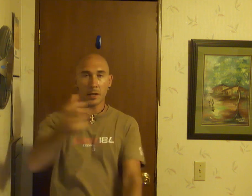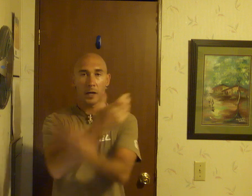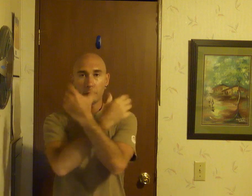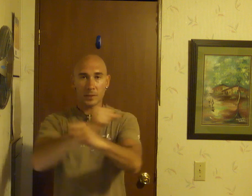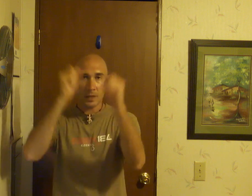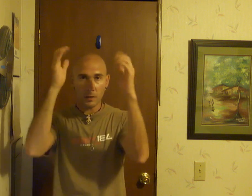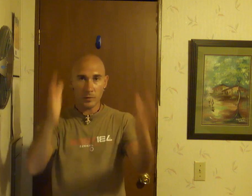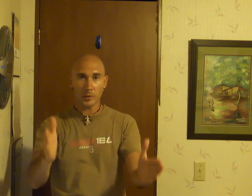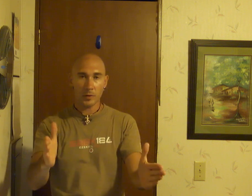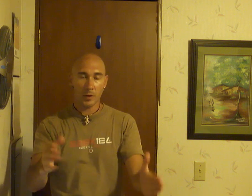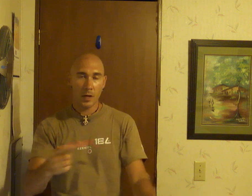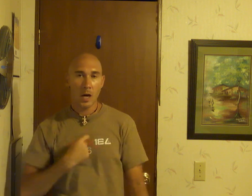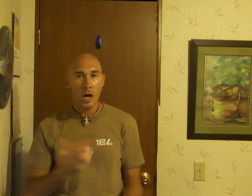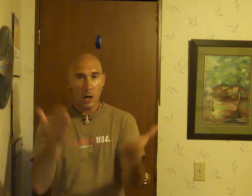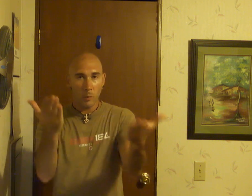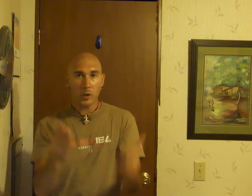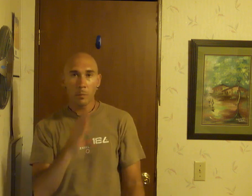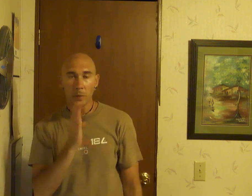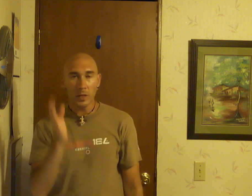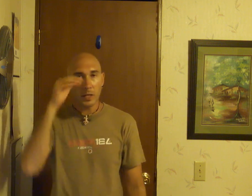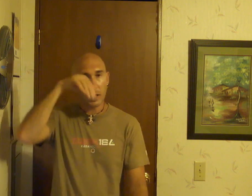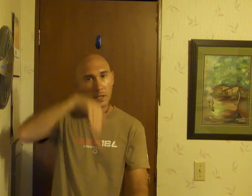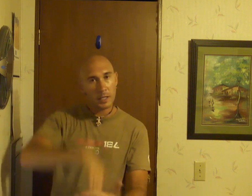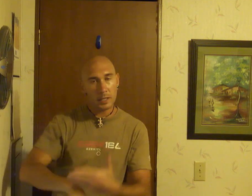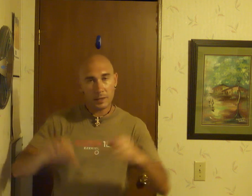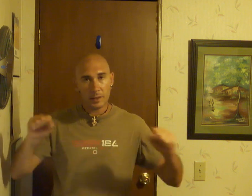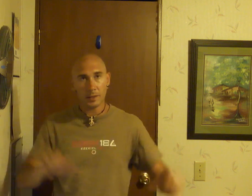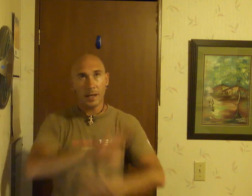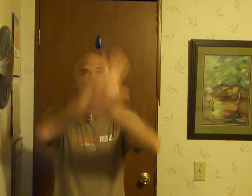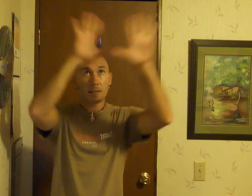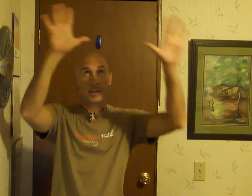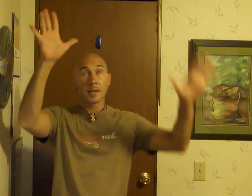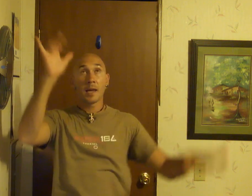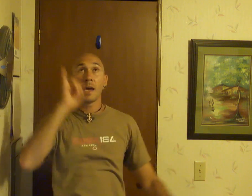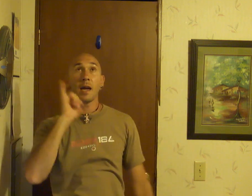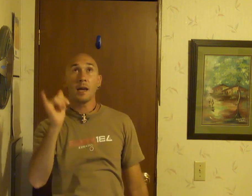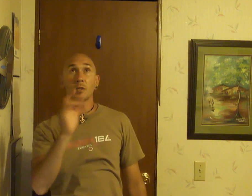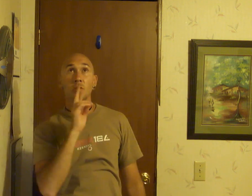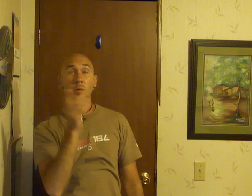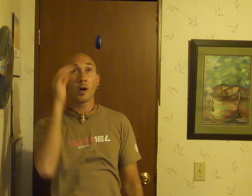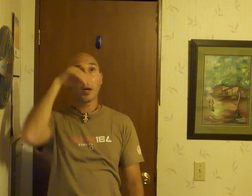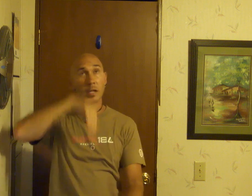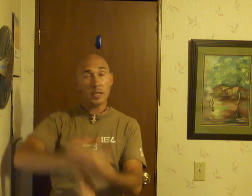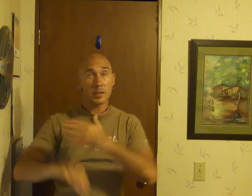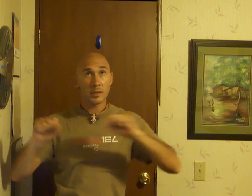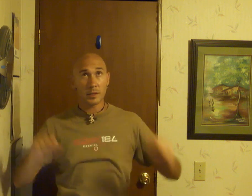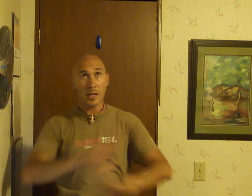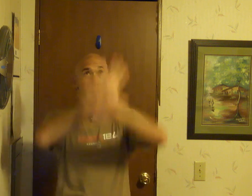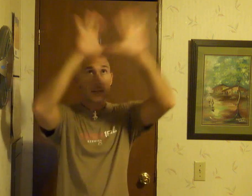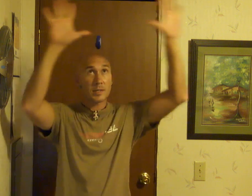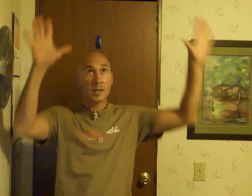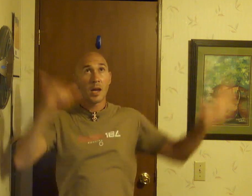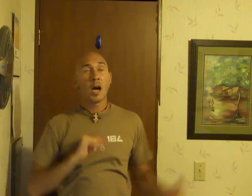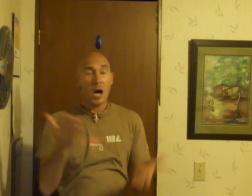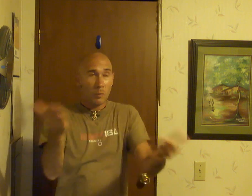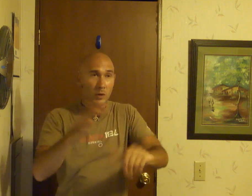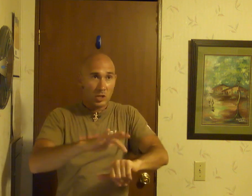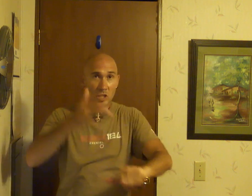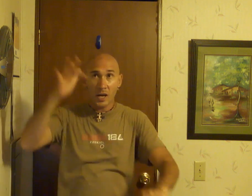of a savior. I want to be in the light as you are in the light. I want to